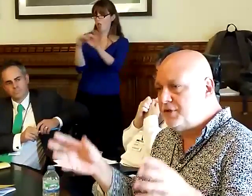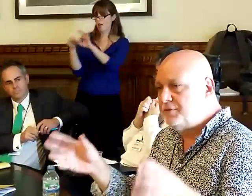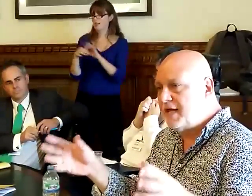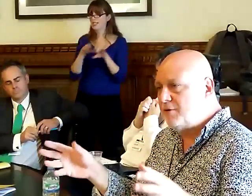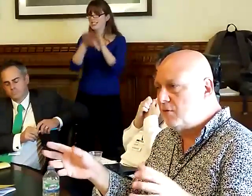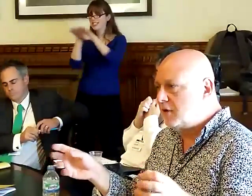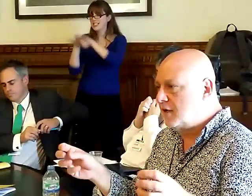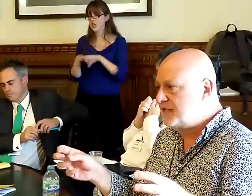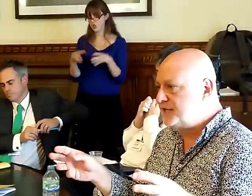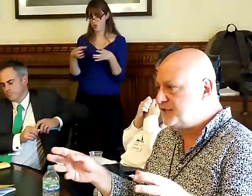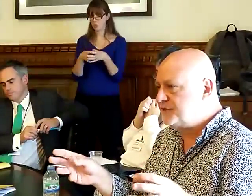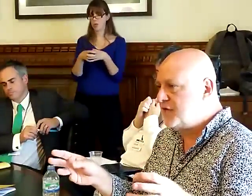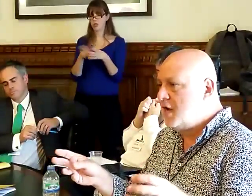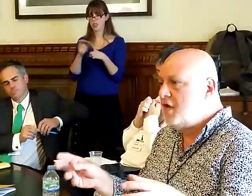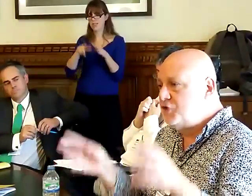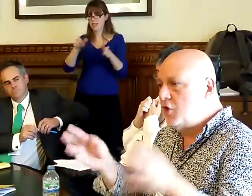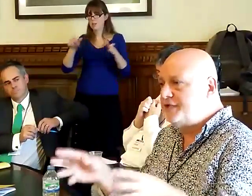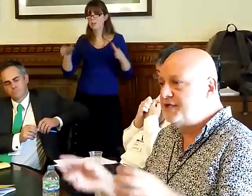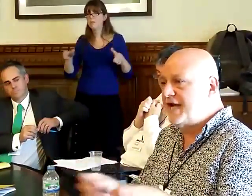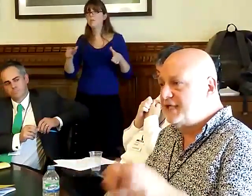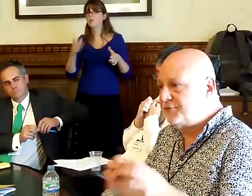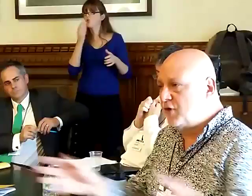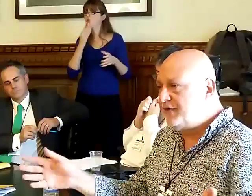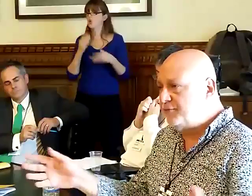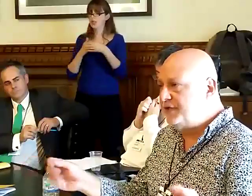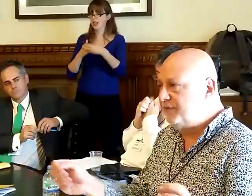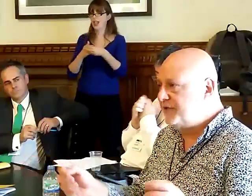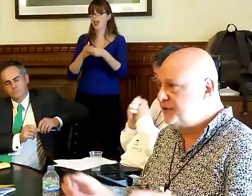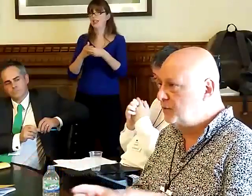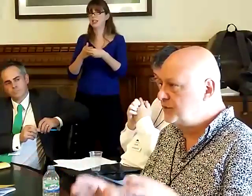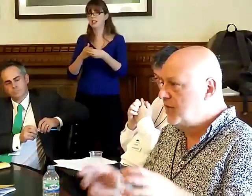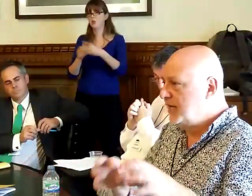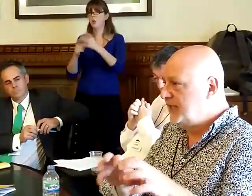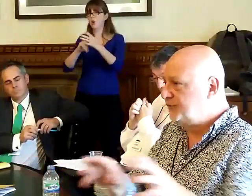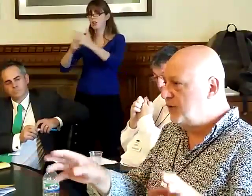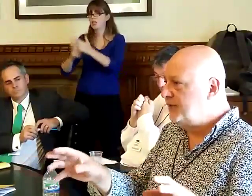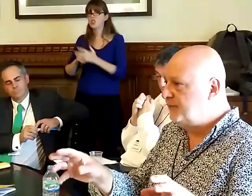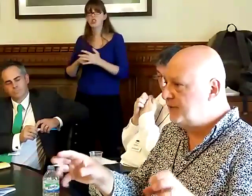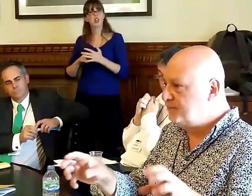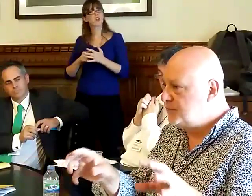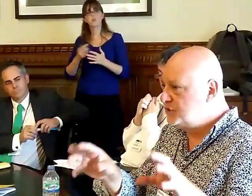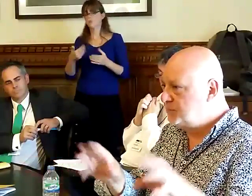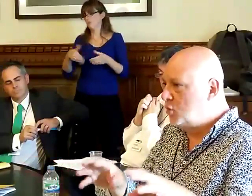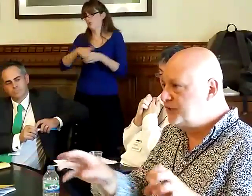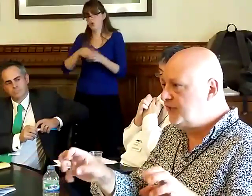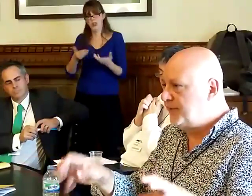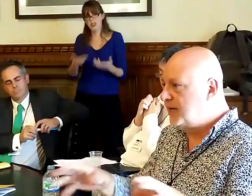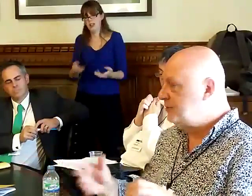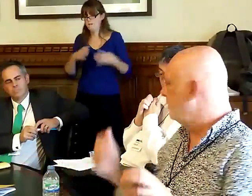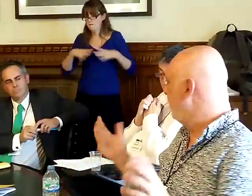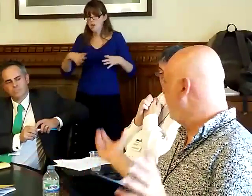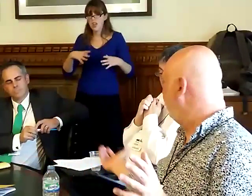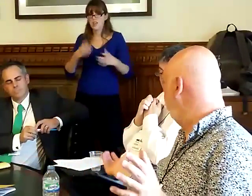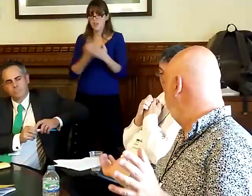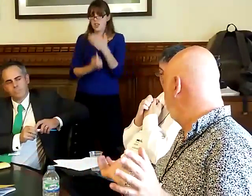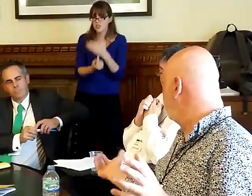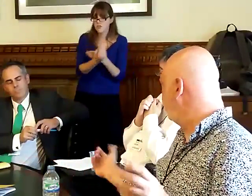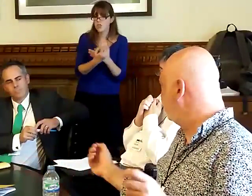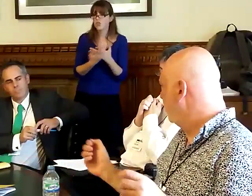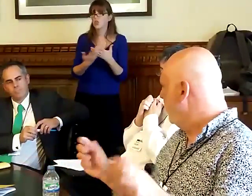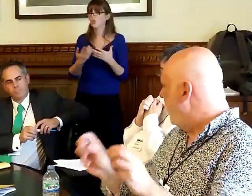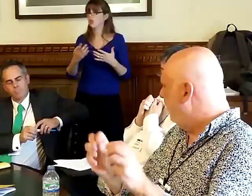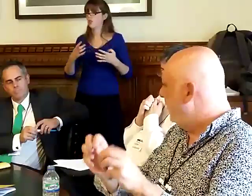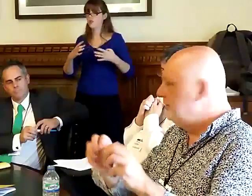disabled people's user-led organisations, join today. It's free for individuals, it's free for small DPOs that don't have